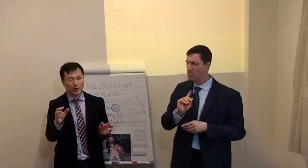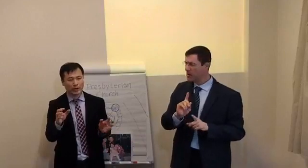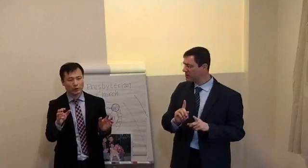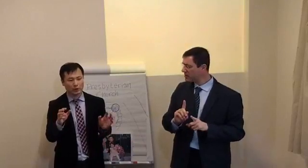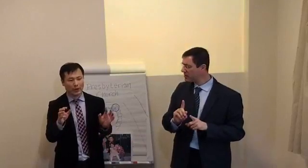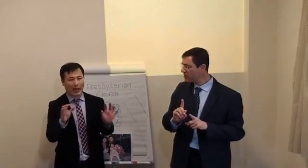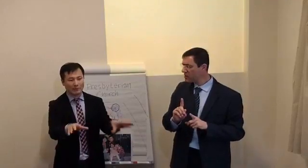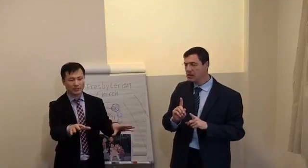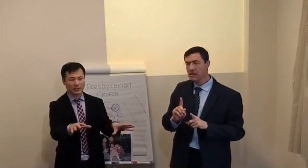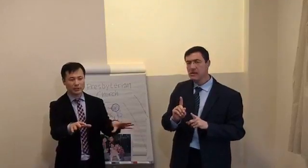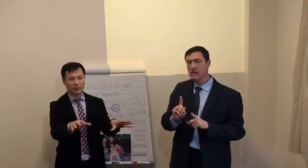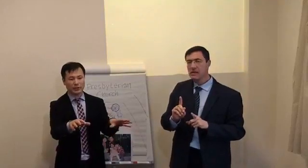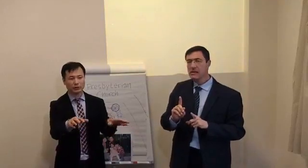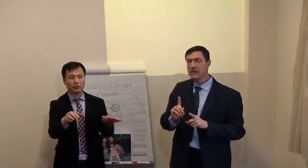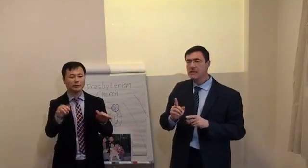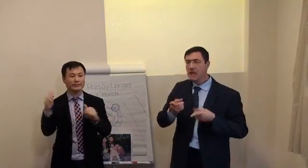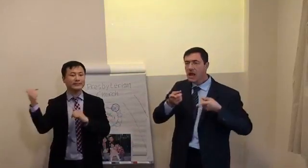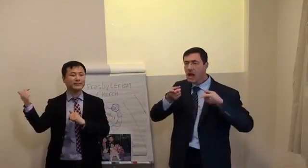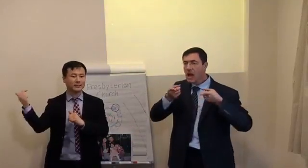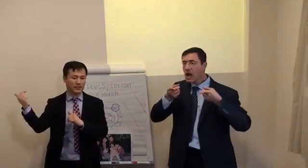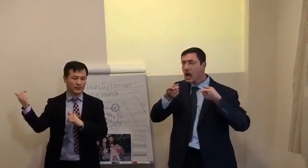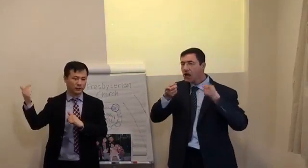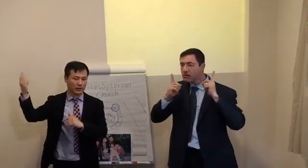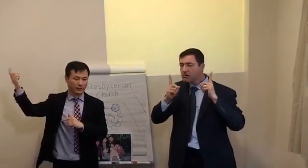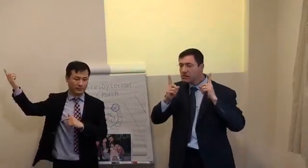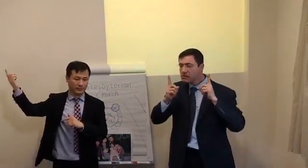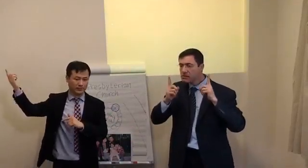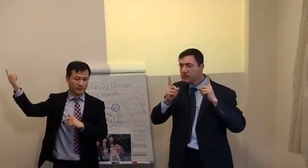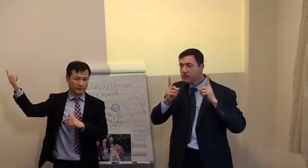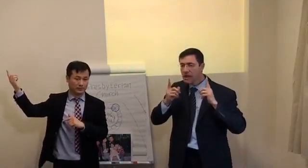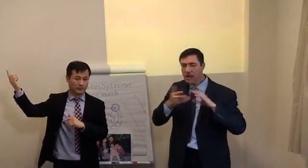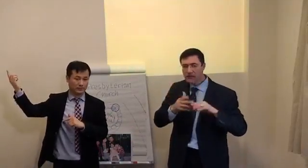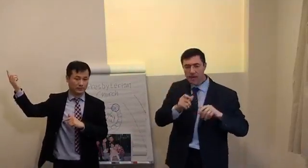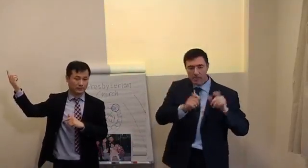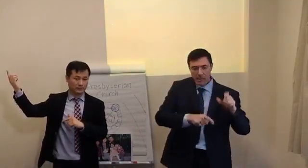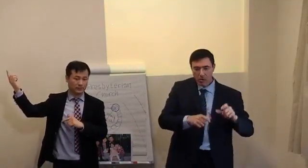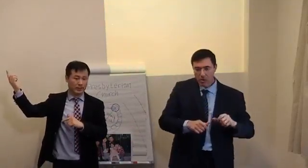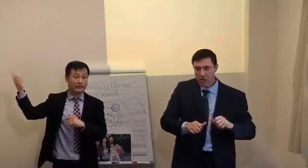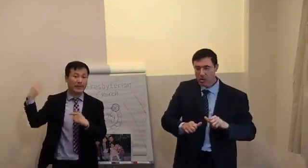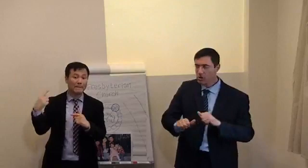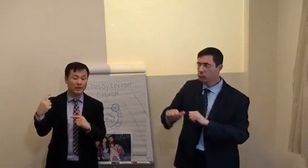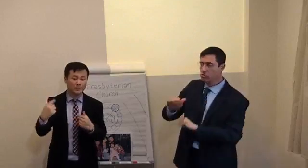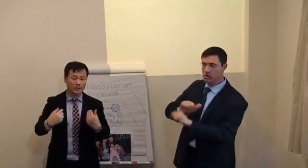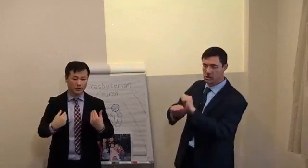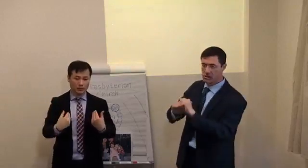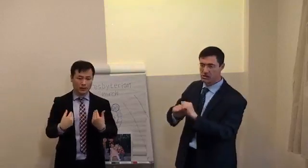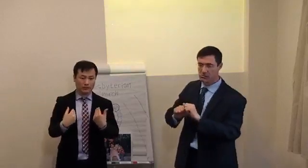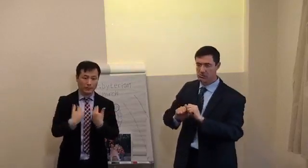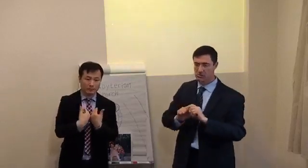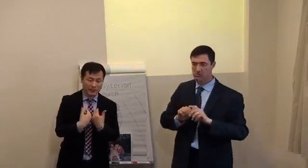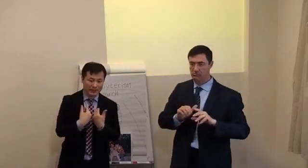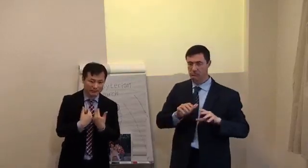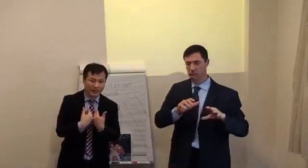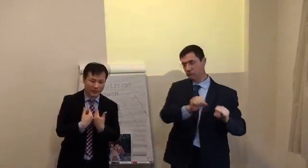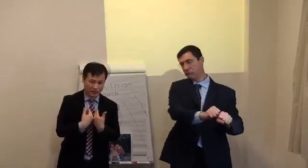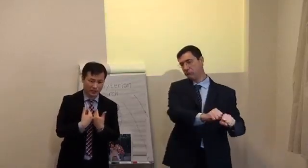try to, every church needs to register to the government. That means independent